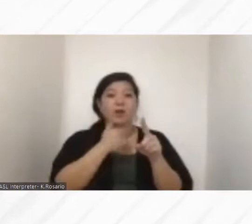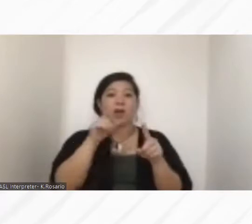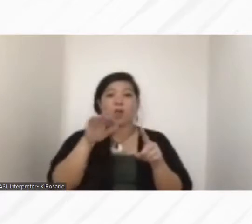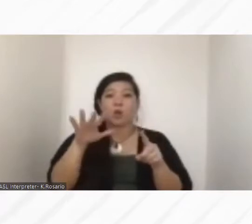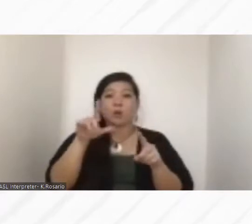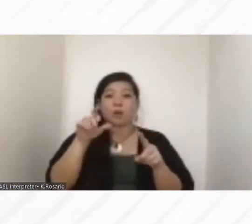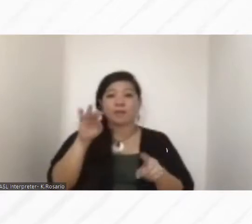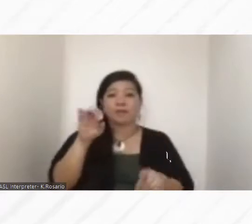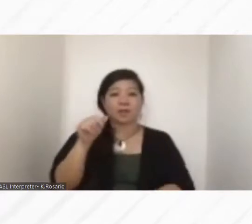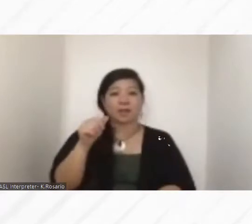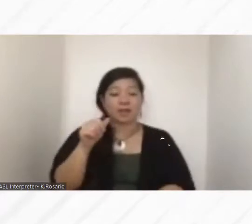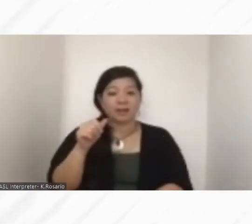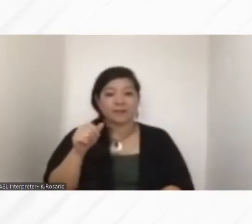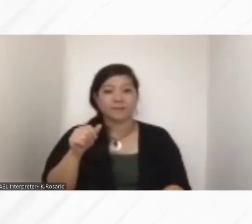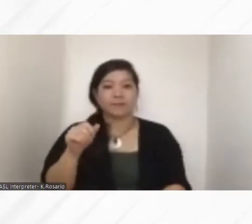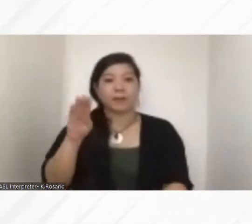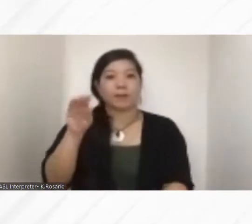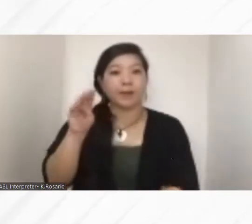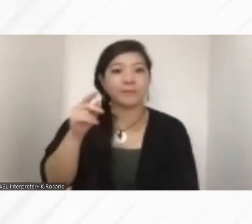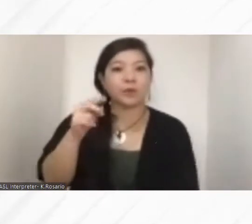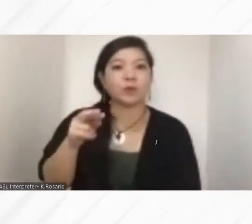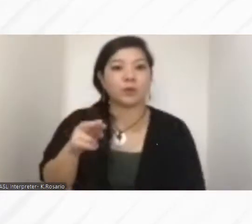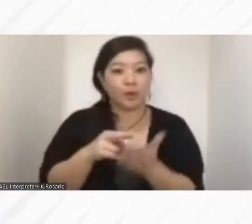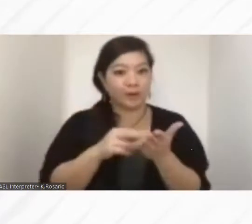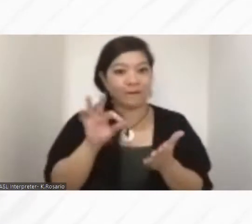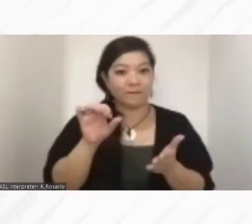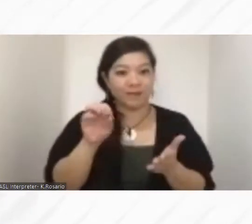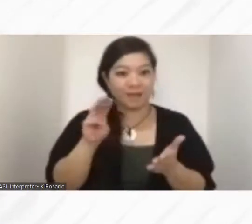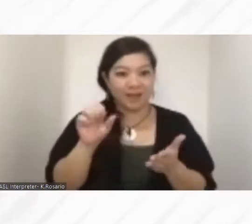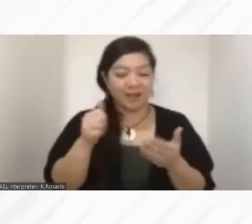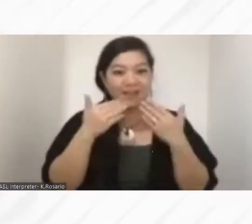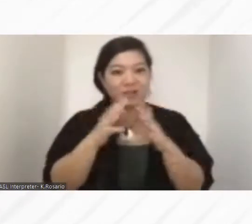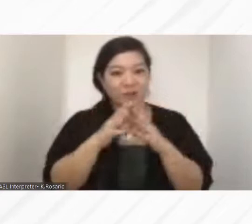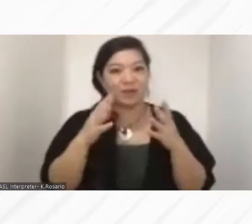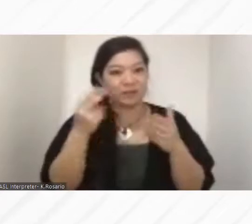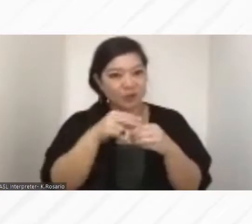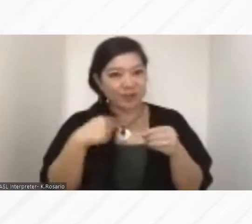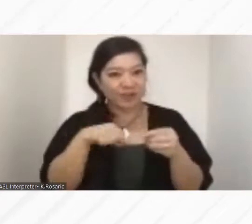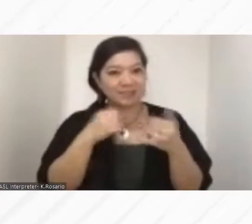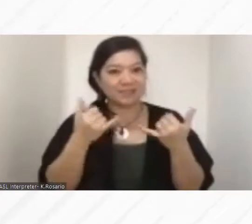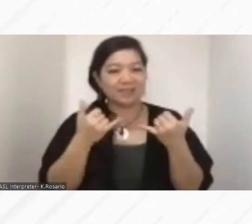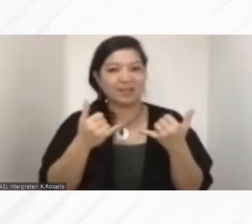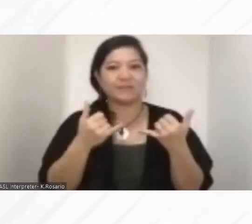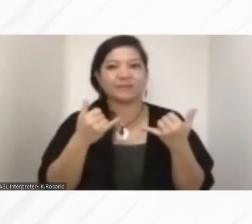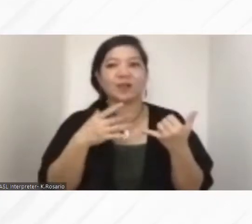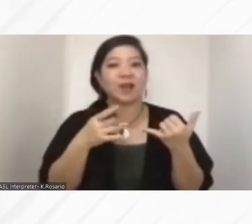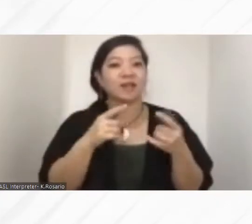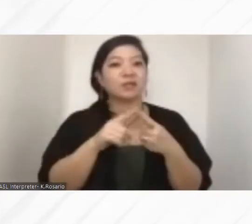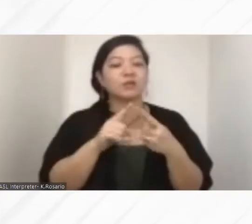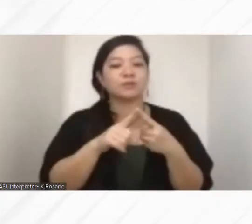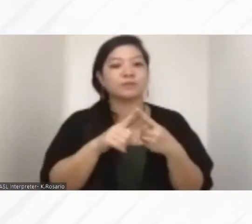to recognize Bob Fenton, Regional Administrator for FEMA Region 9 with us. Thank you so much for joining us. I'd now like to turn